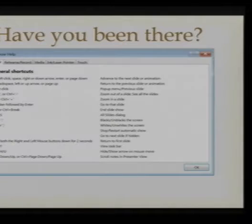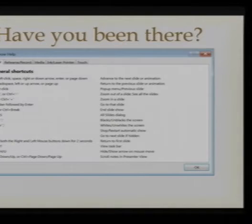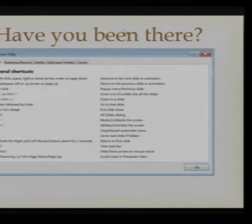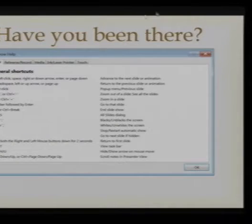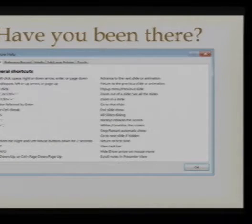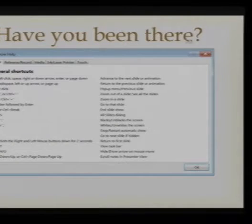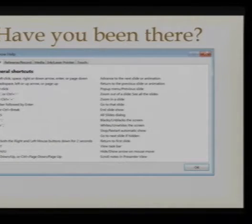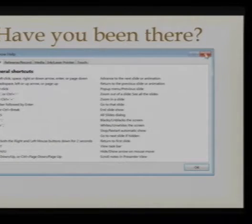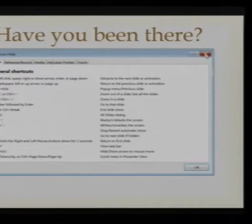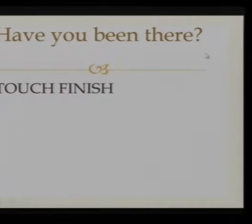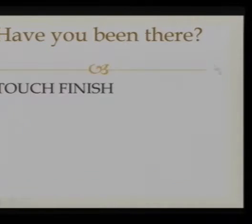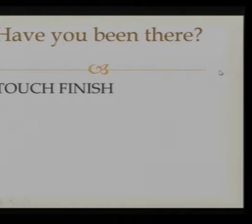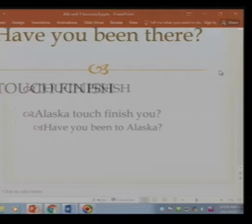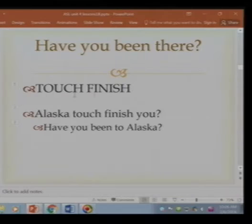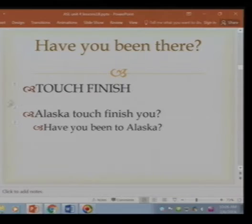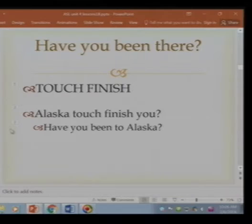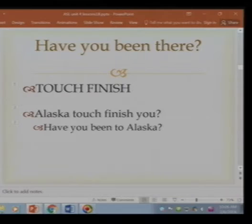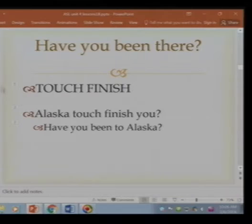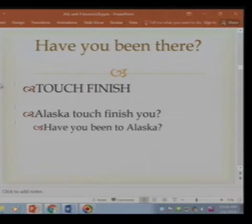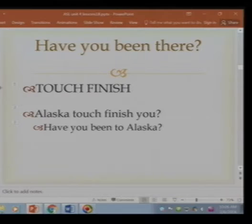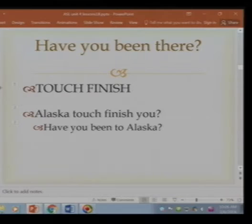Ah! Wrong button.